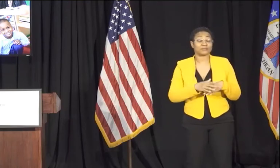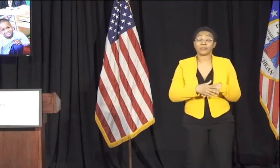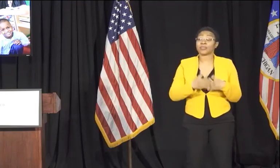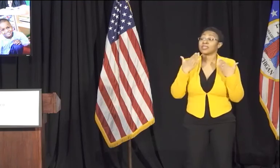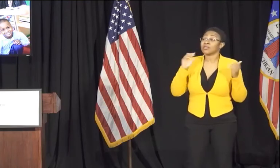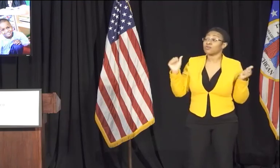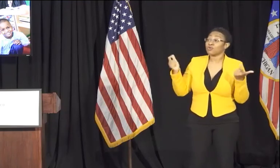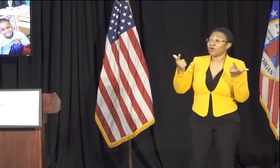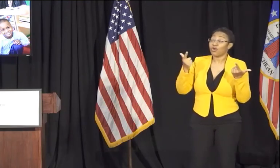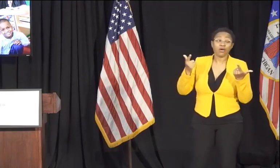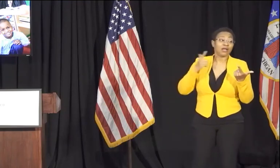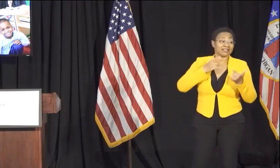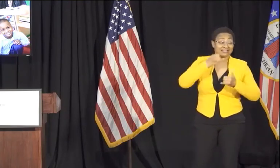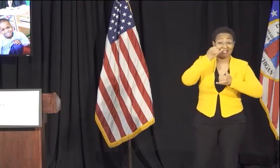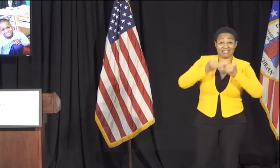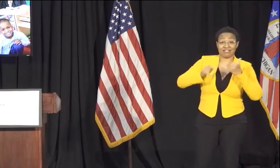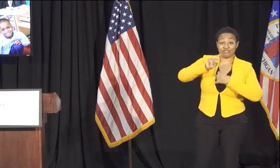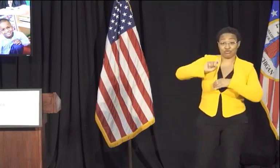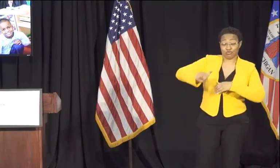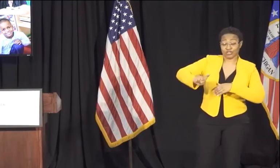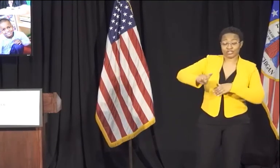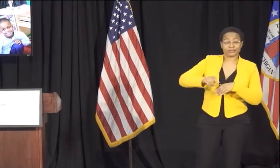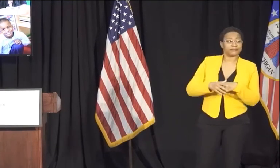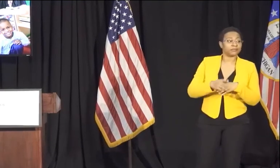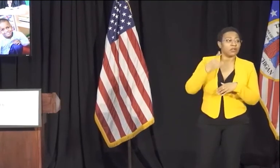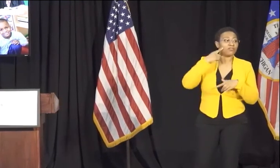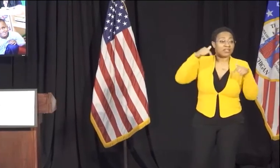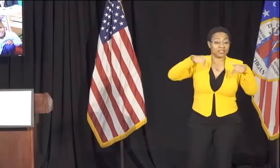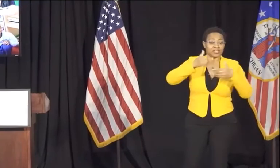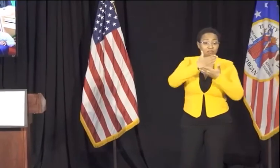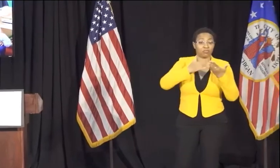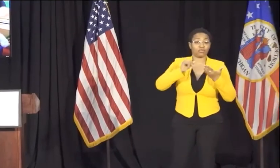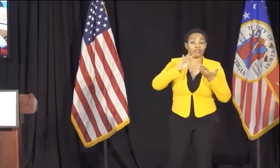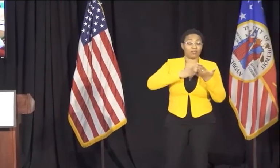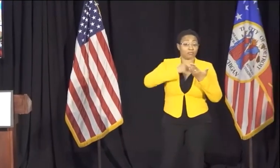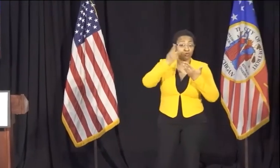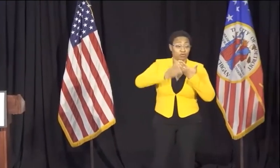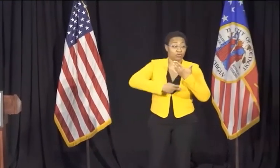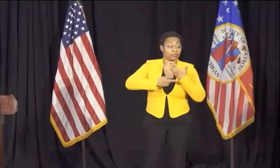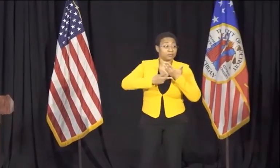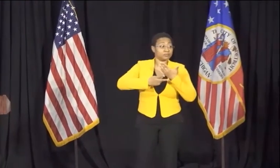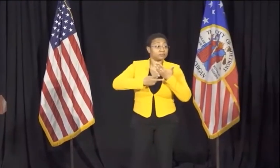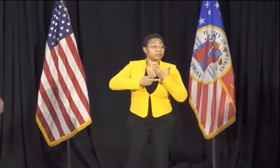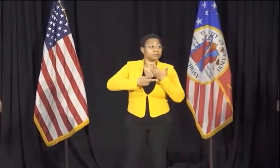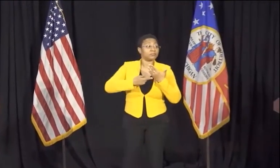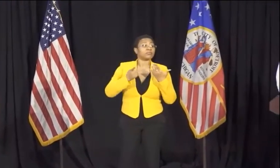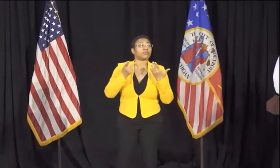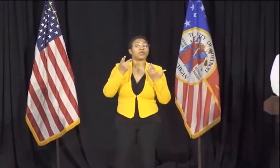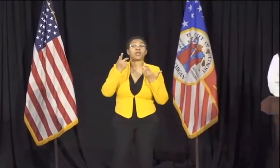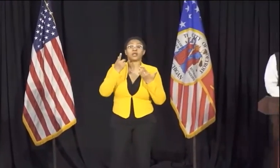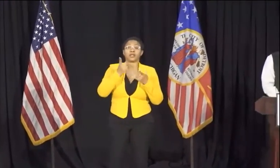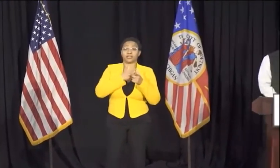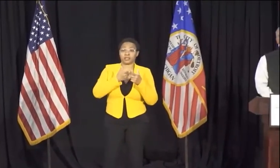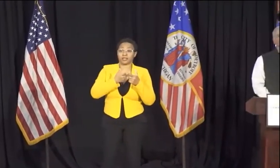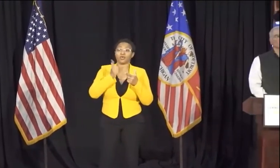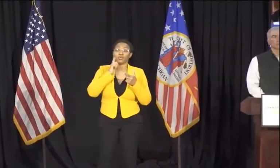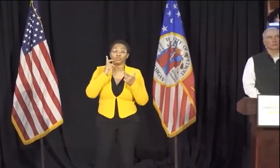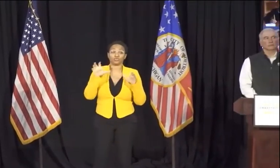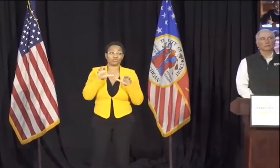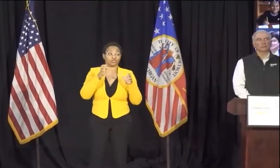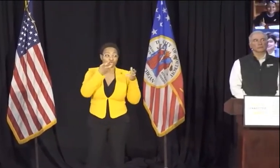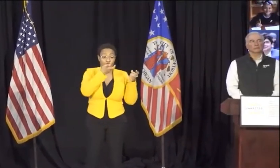Okay, thank you all very much. This was the last question for this portion of the program. So now what we'll do is